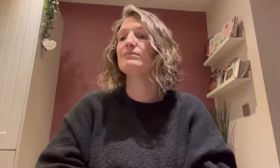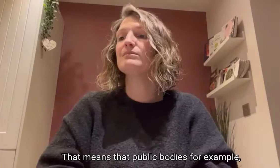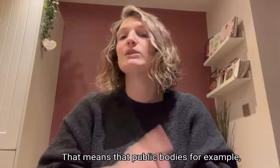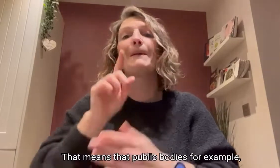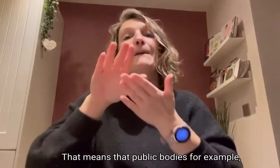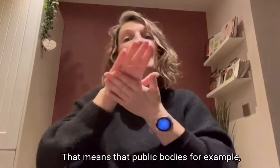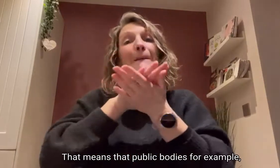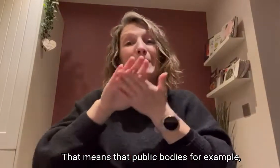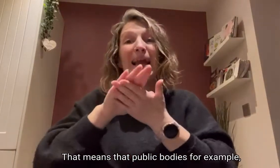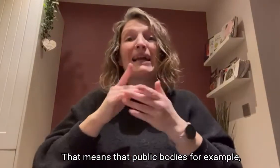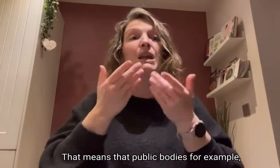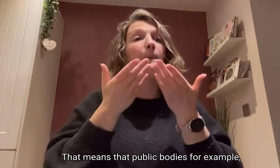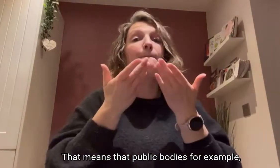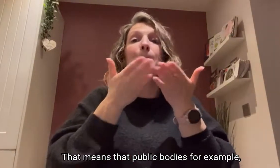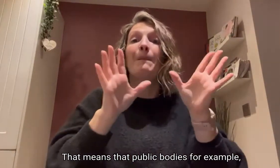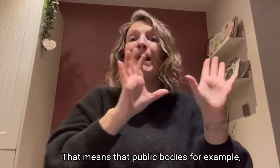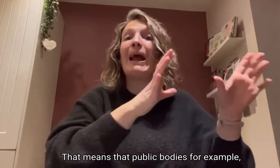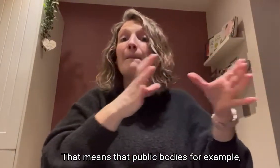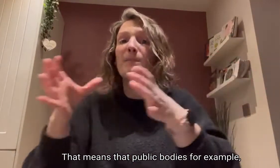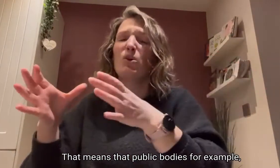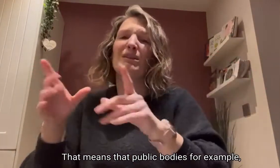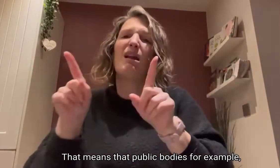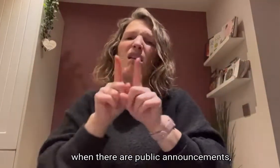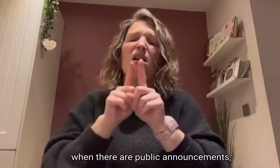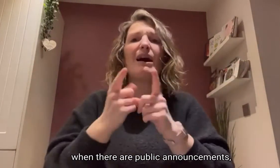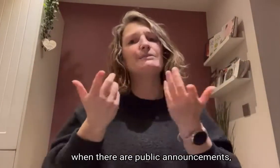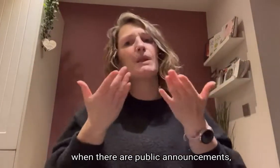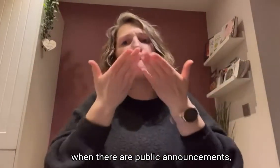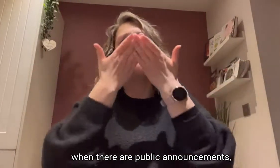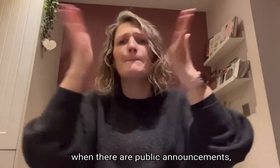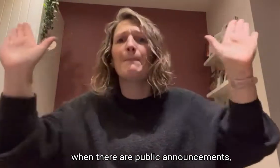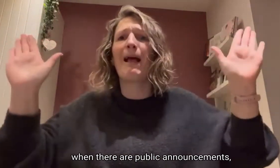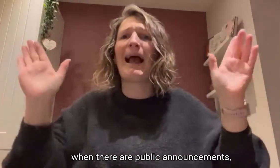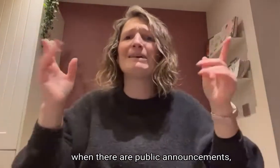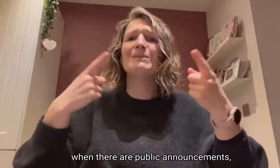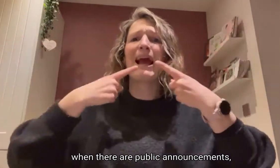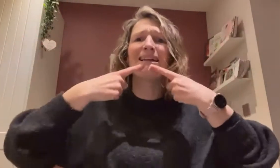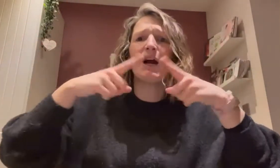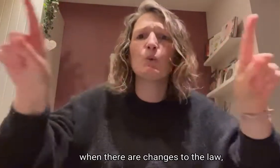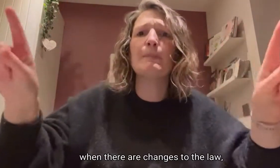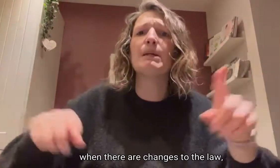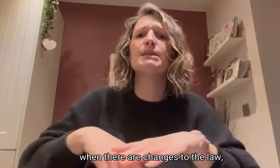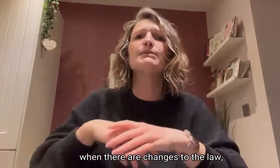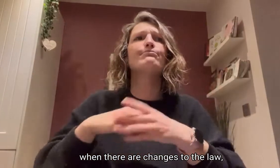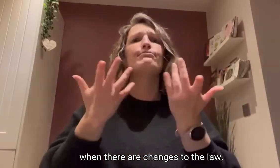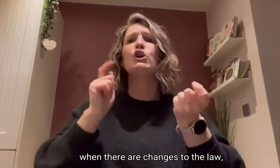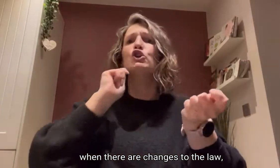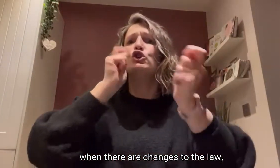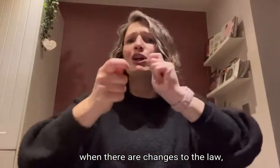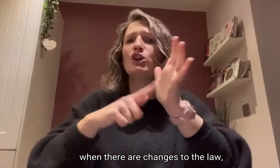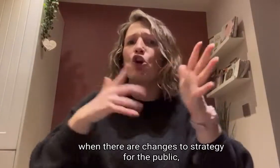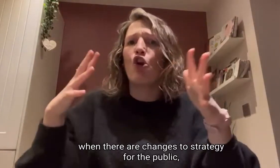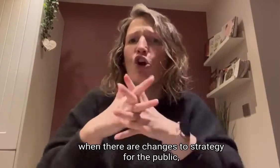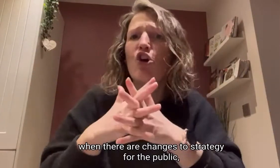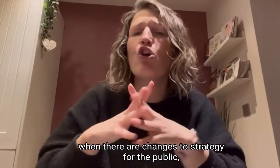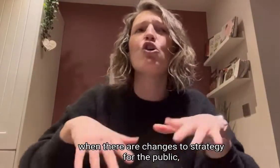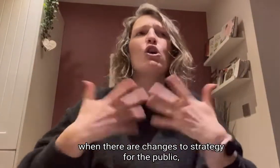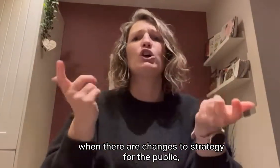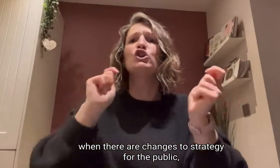That means that public bodies, for example, when there are public announcements, when there are changes to the law, when there are changes to strategy